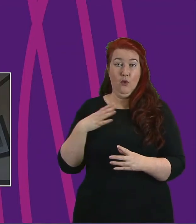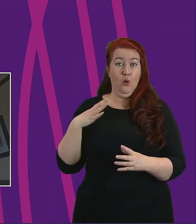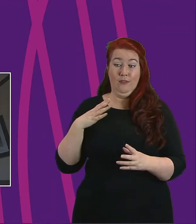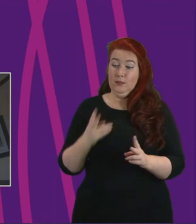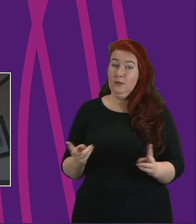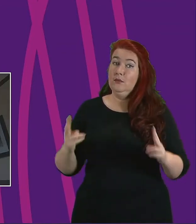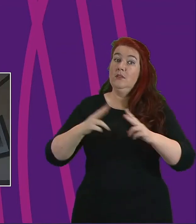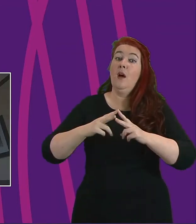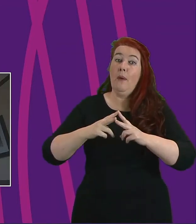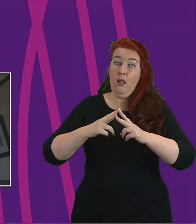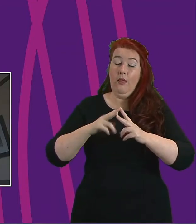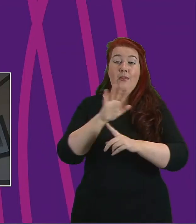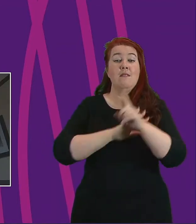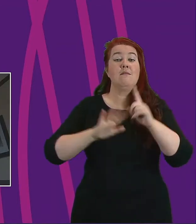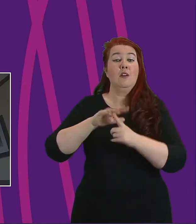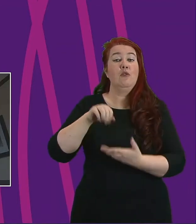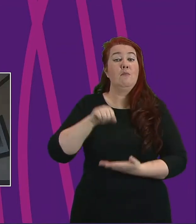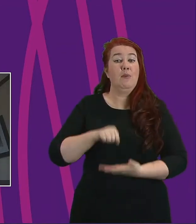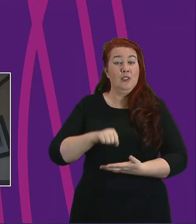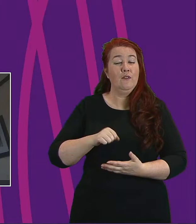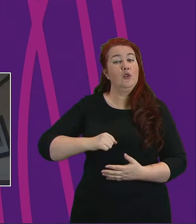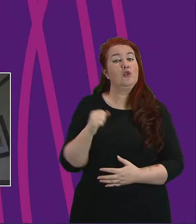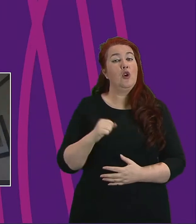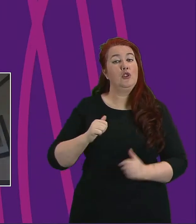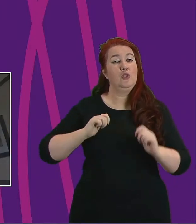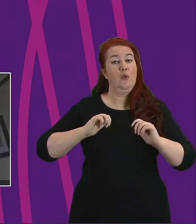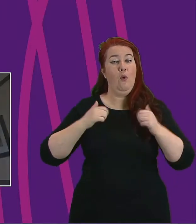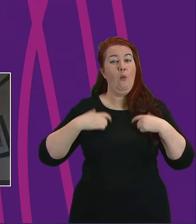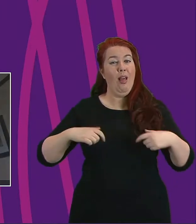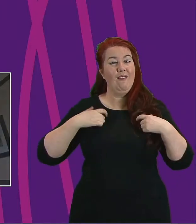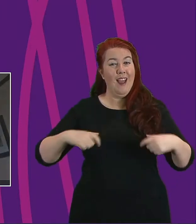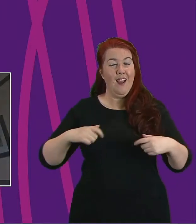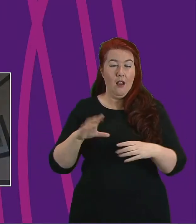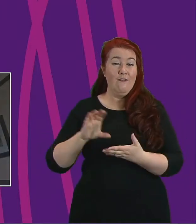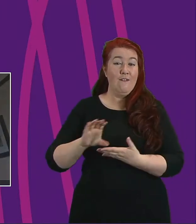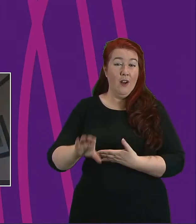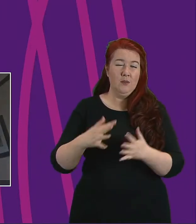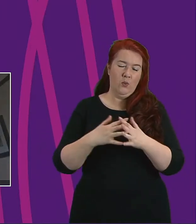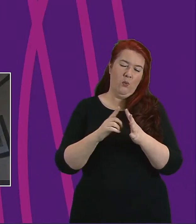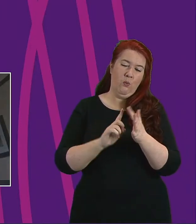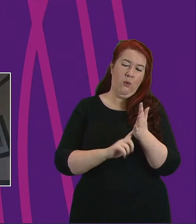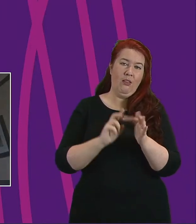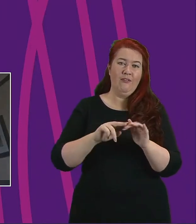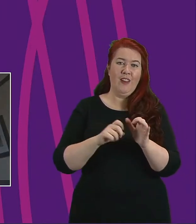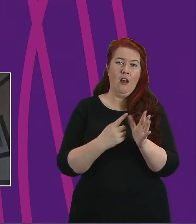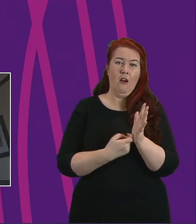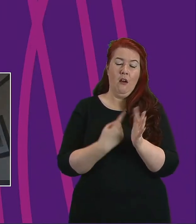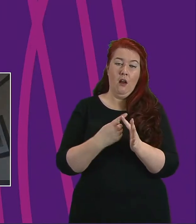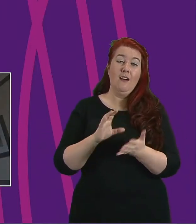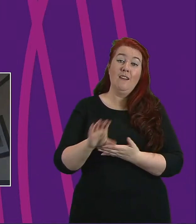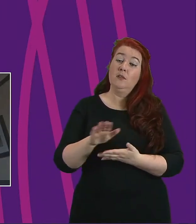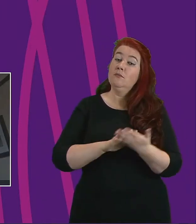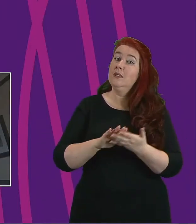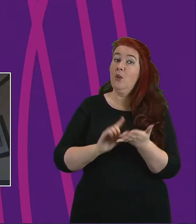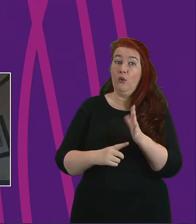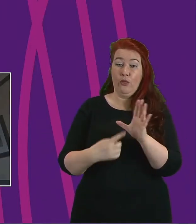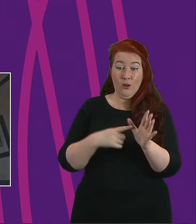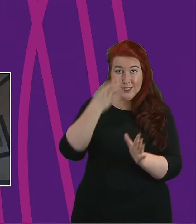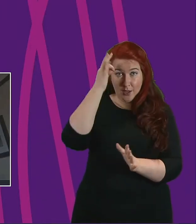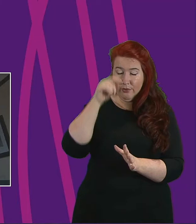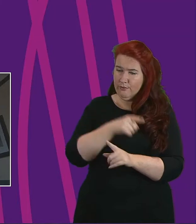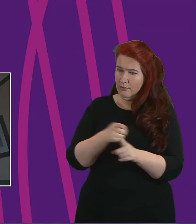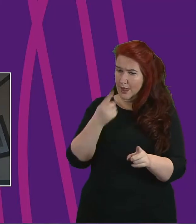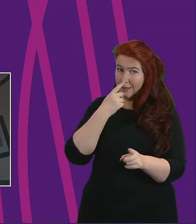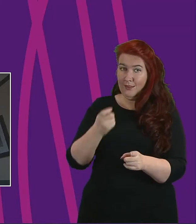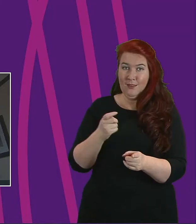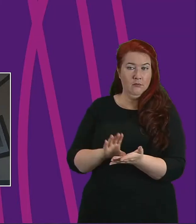the national budget for the Scottish Welfare Fund and have given local authorities the flexibility to provide their allocation of the 30 million